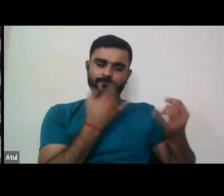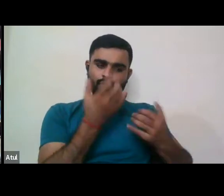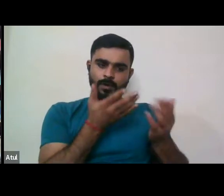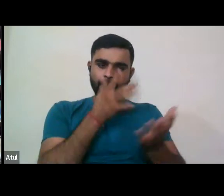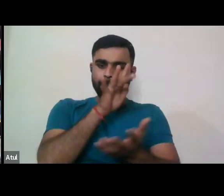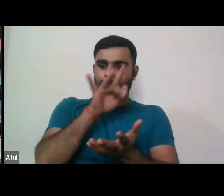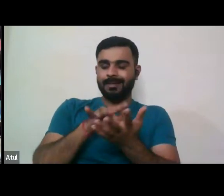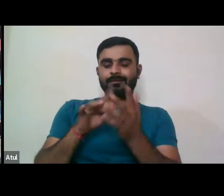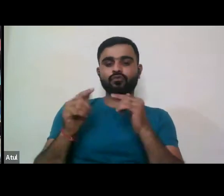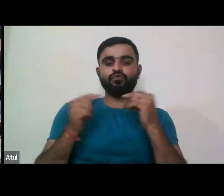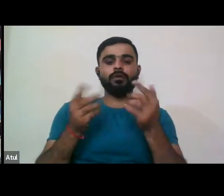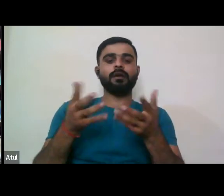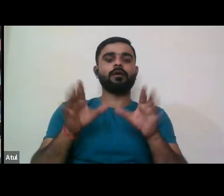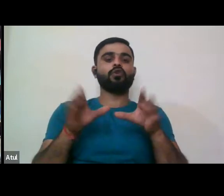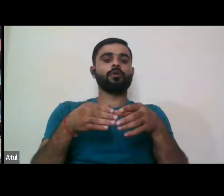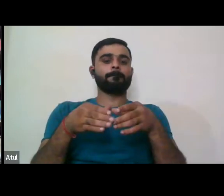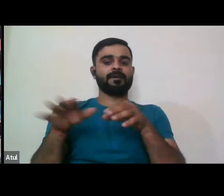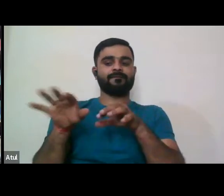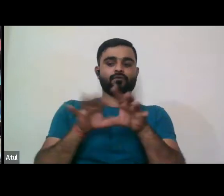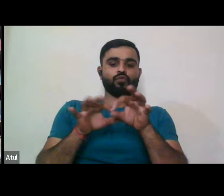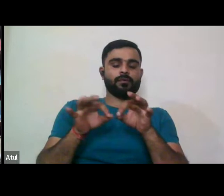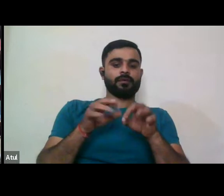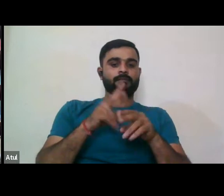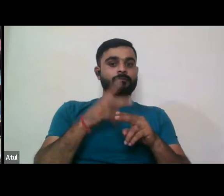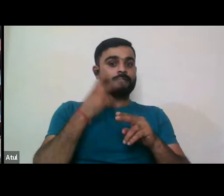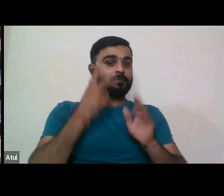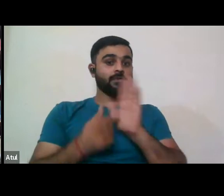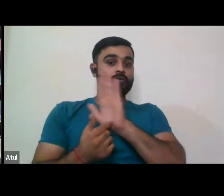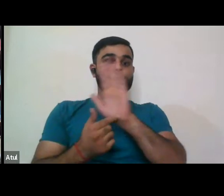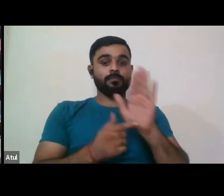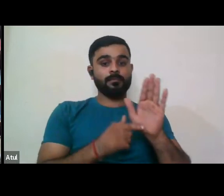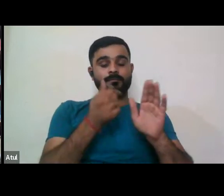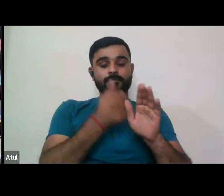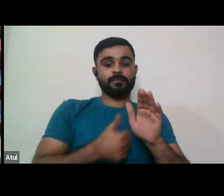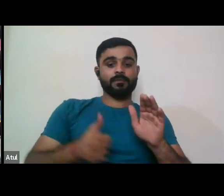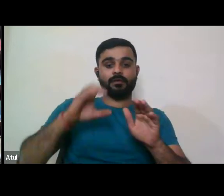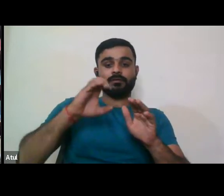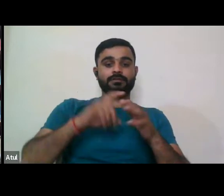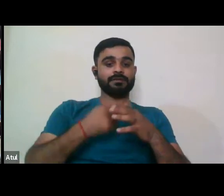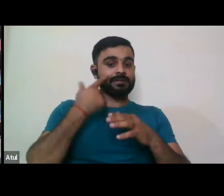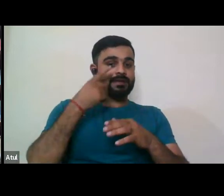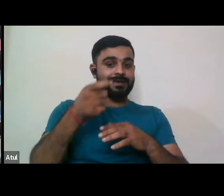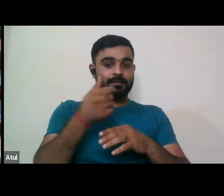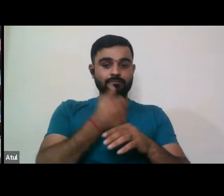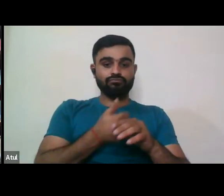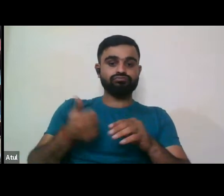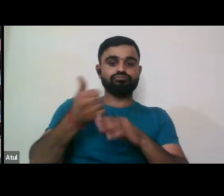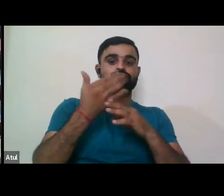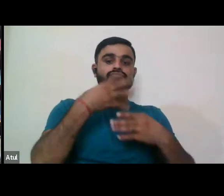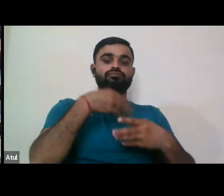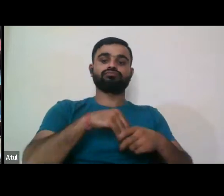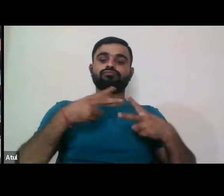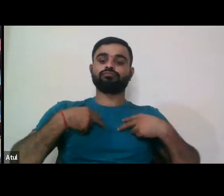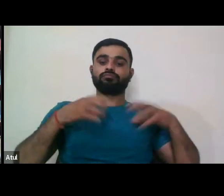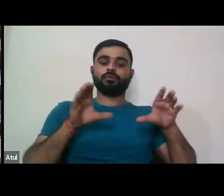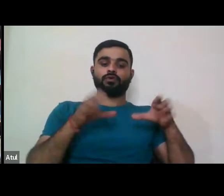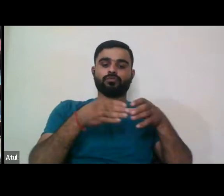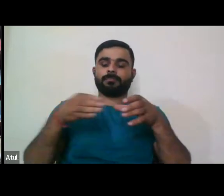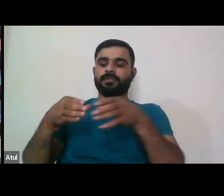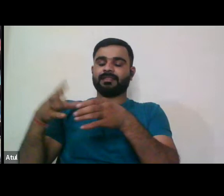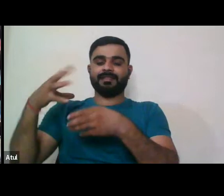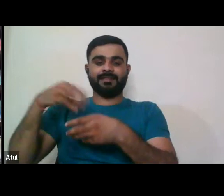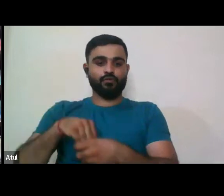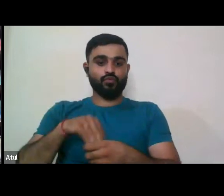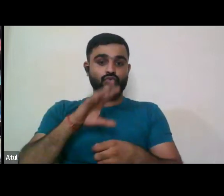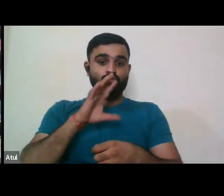on the constitution bench. And you also show that consistently CJIs become part of the constitution benches, even though that is